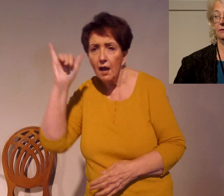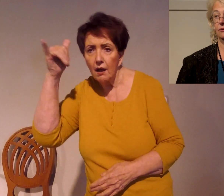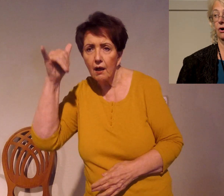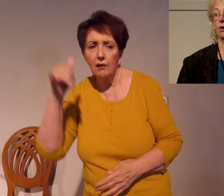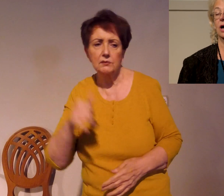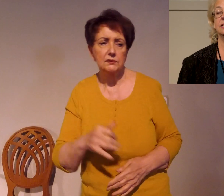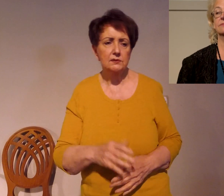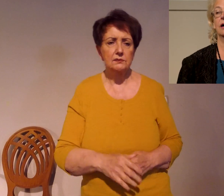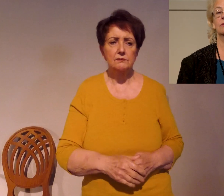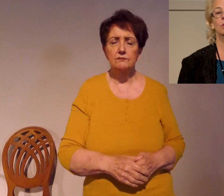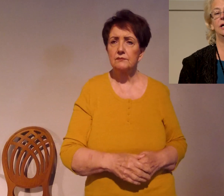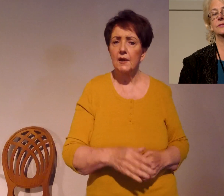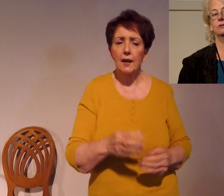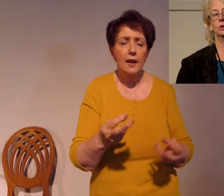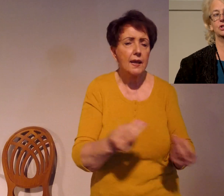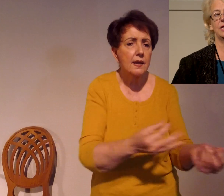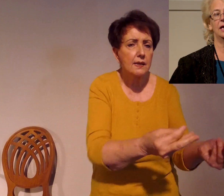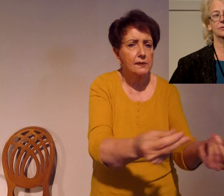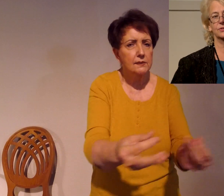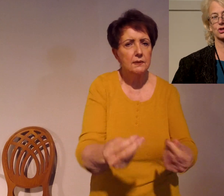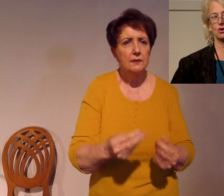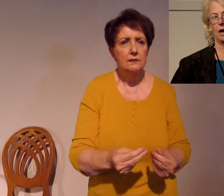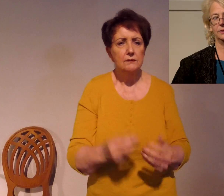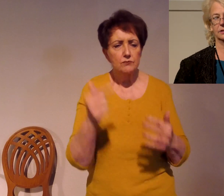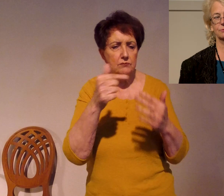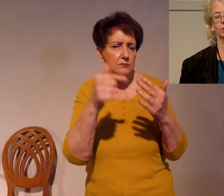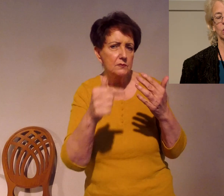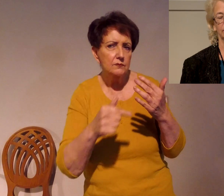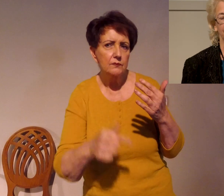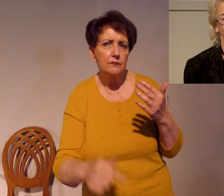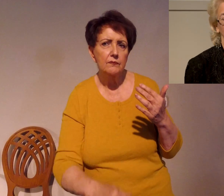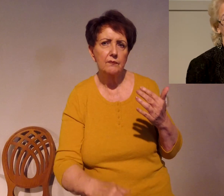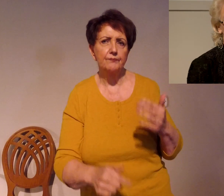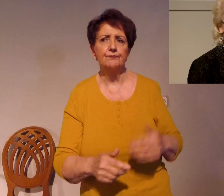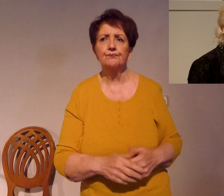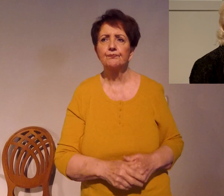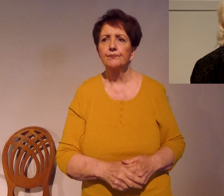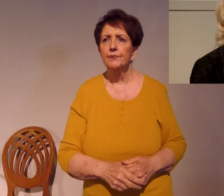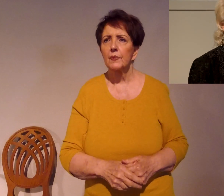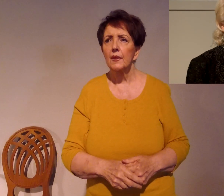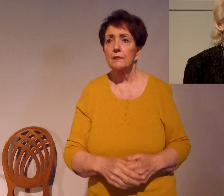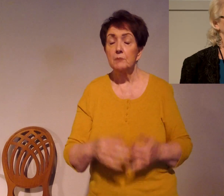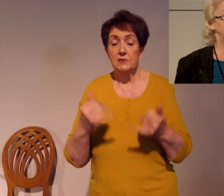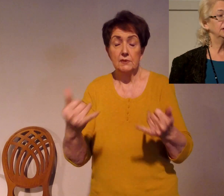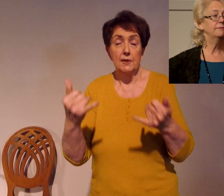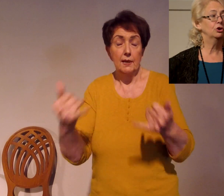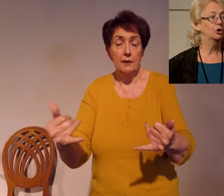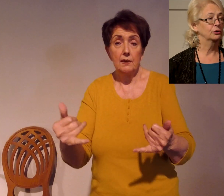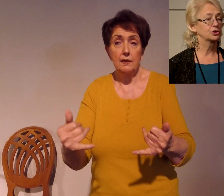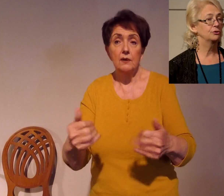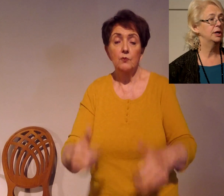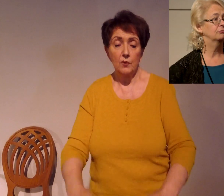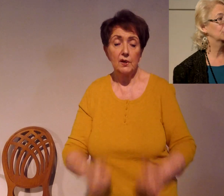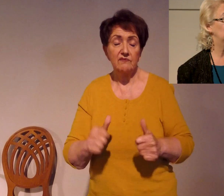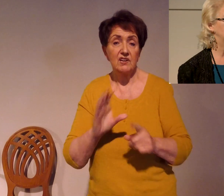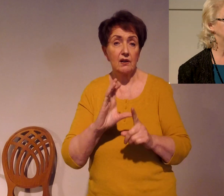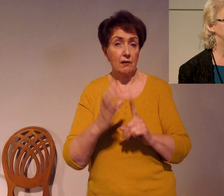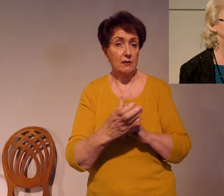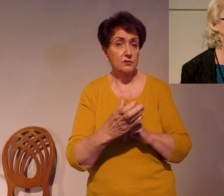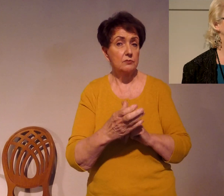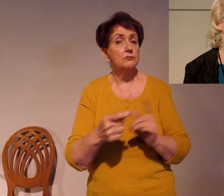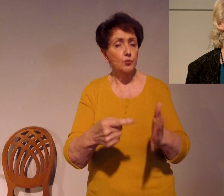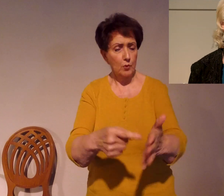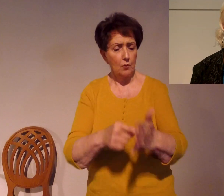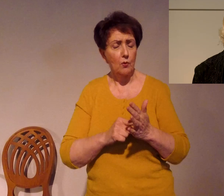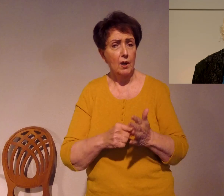land and all kinds of other ways in which that is described and explored. Today, we live in a culture that